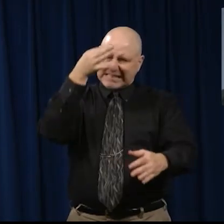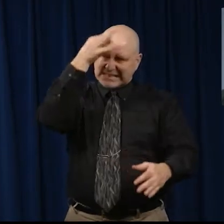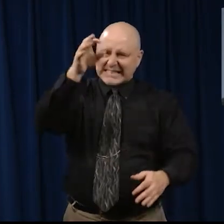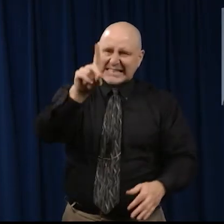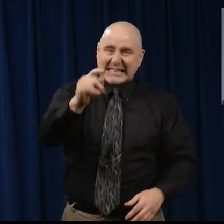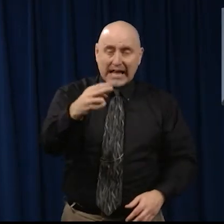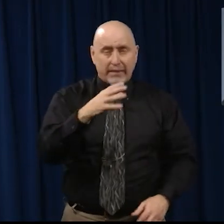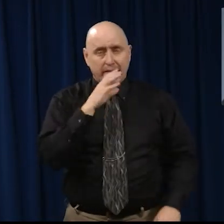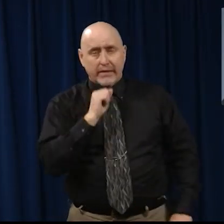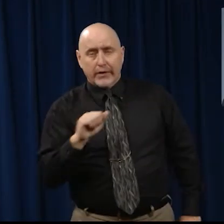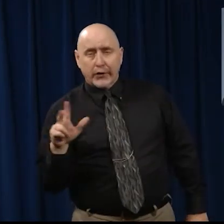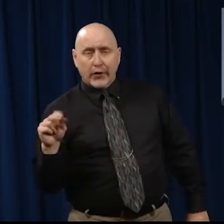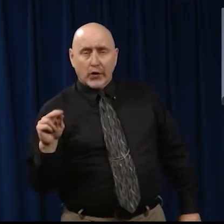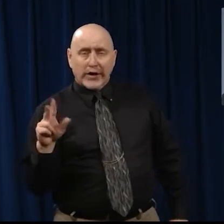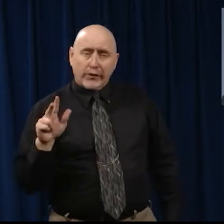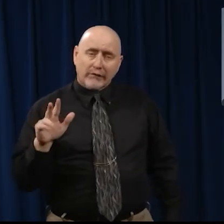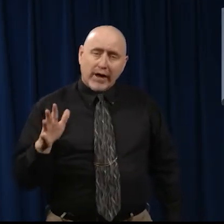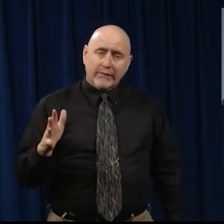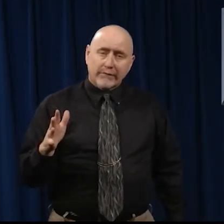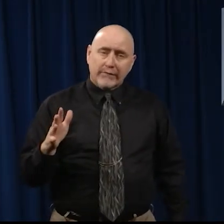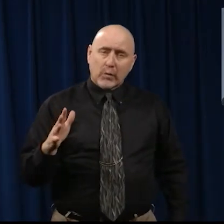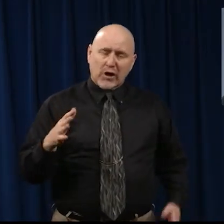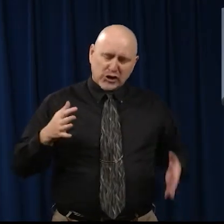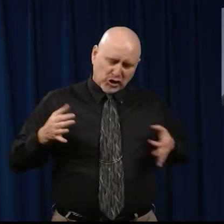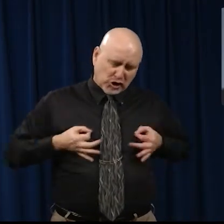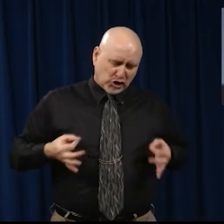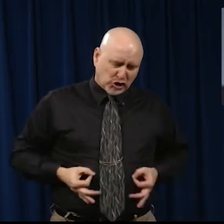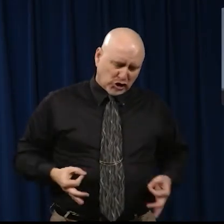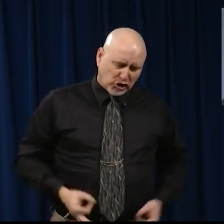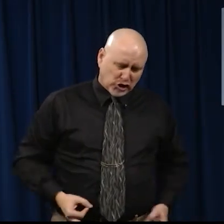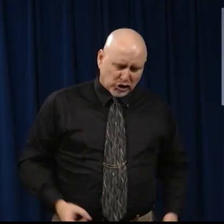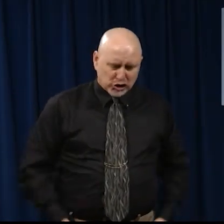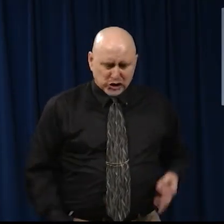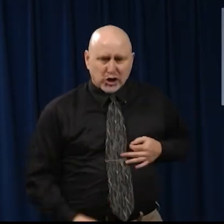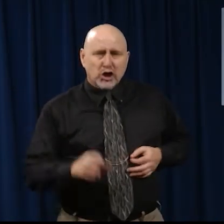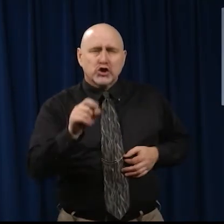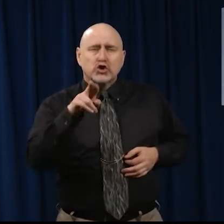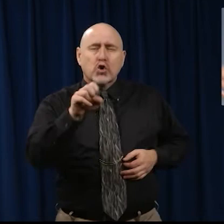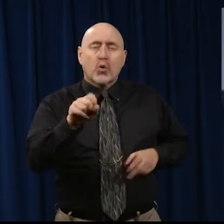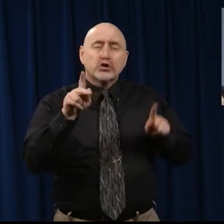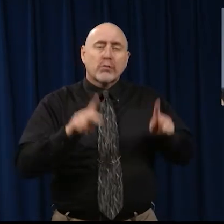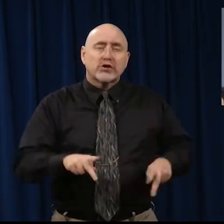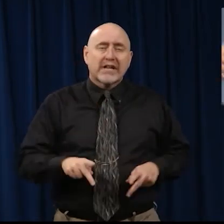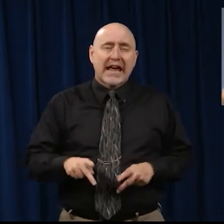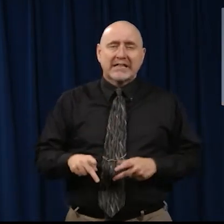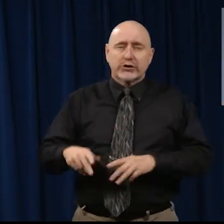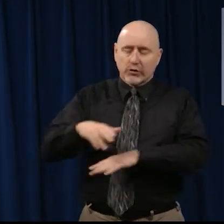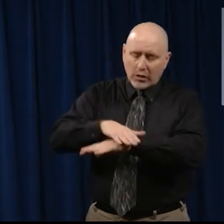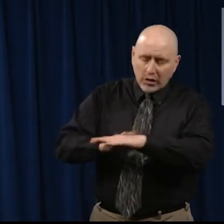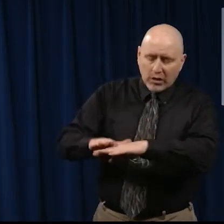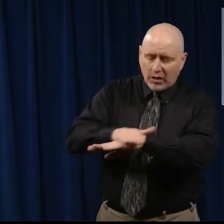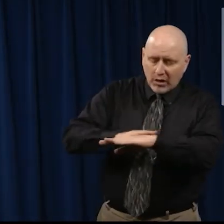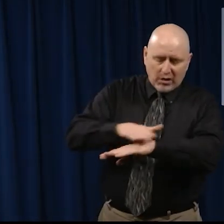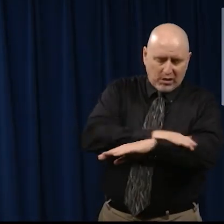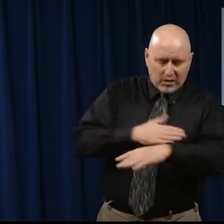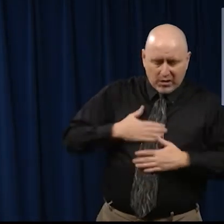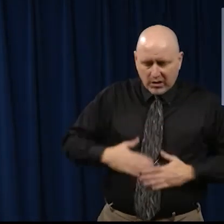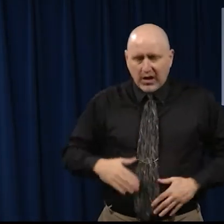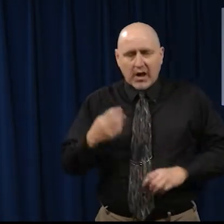your deathbed at the age of 35 with open sores that someone has to come and dress every hour or every 2